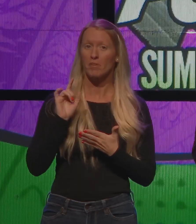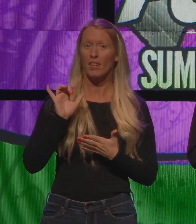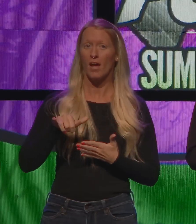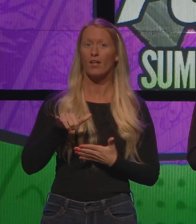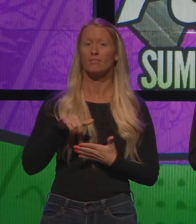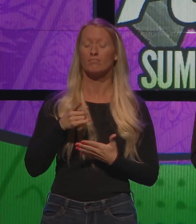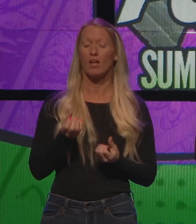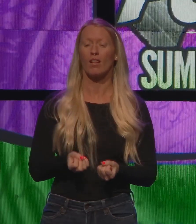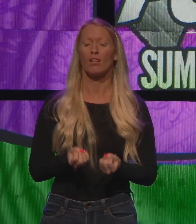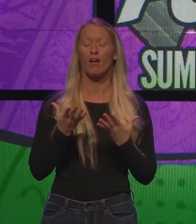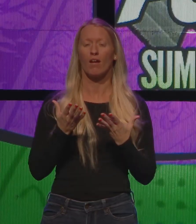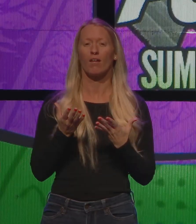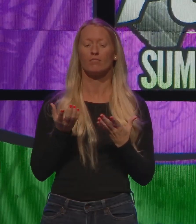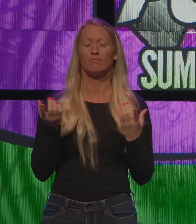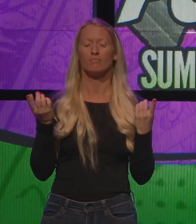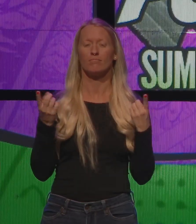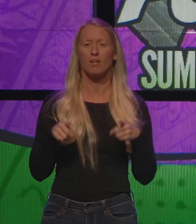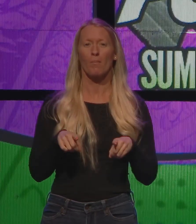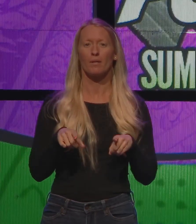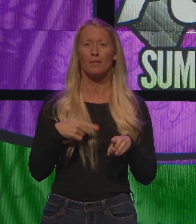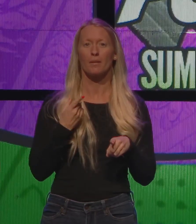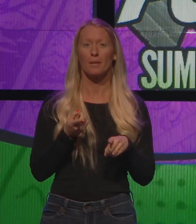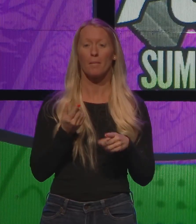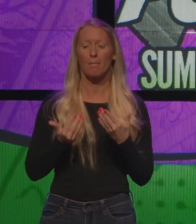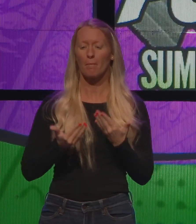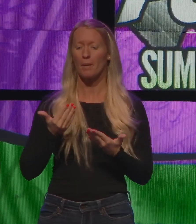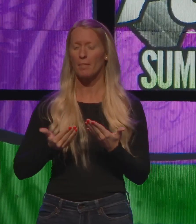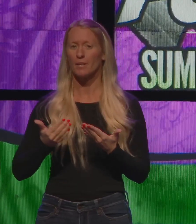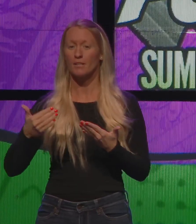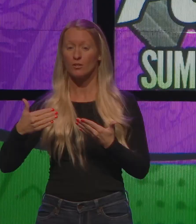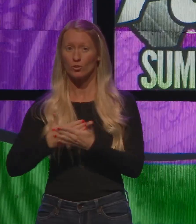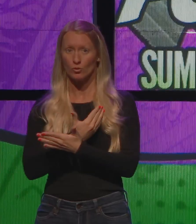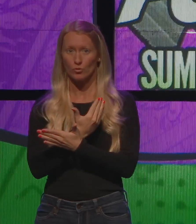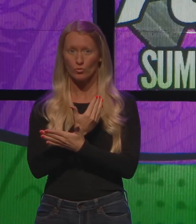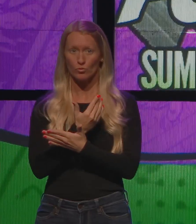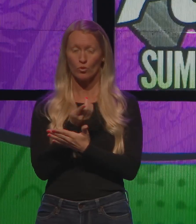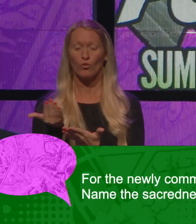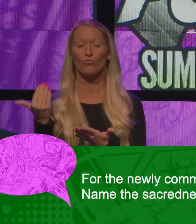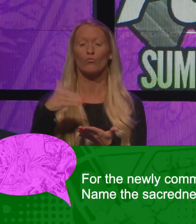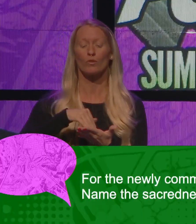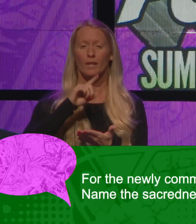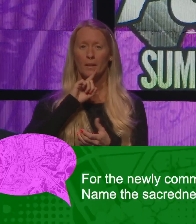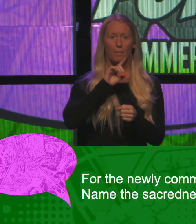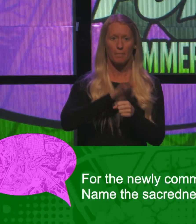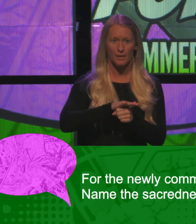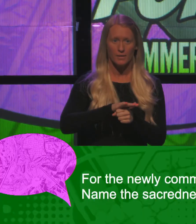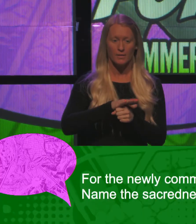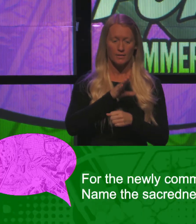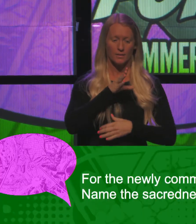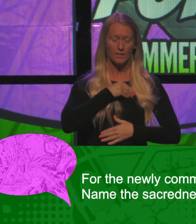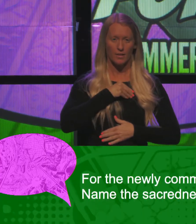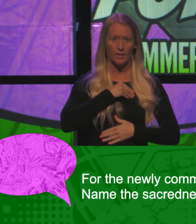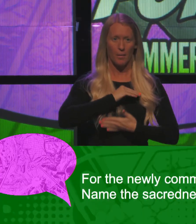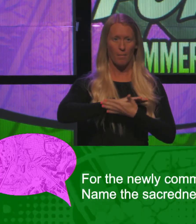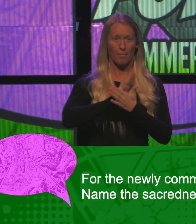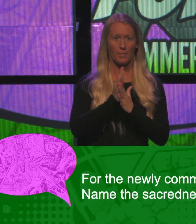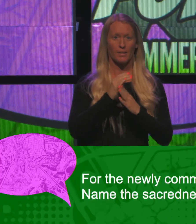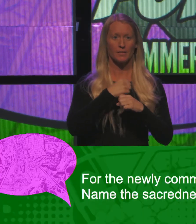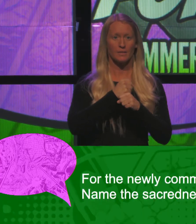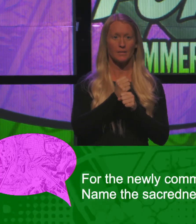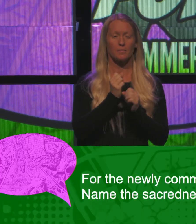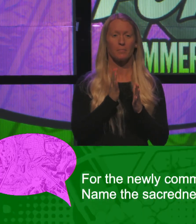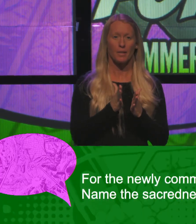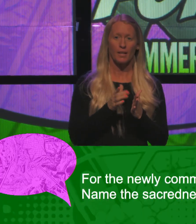lot has happened. Maybe you're newly committed to this peacemaking path. And to you,